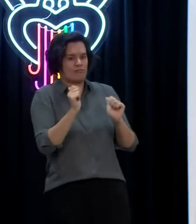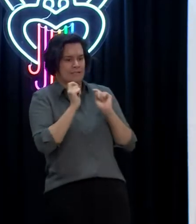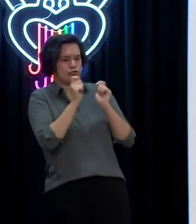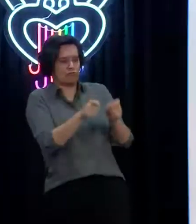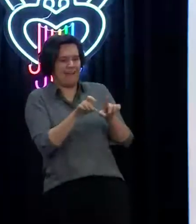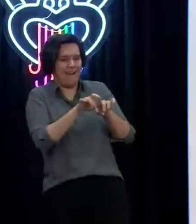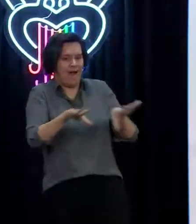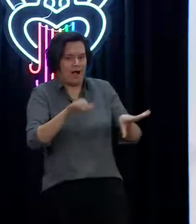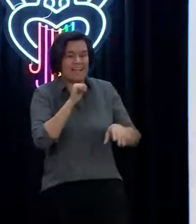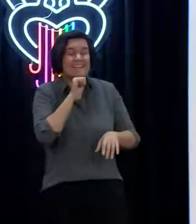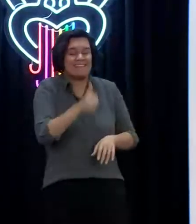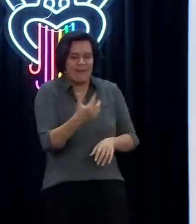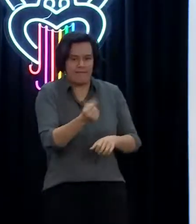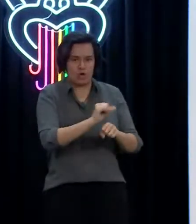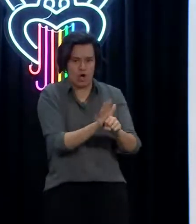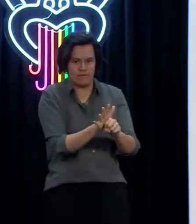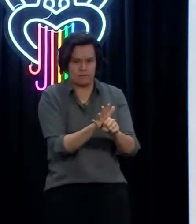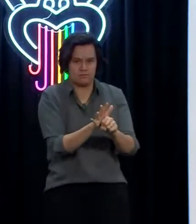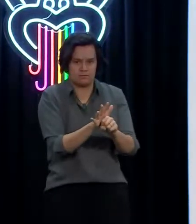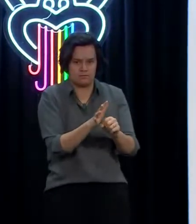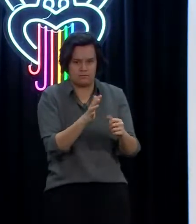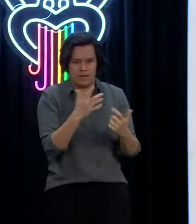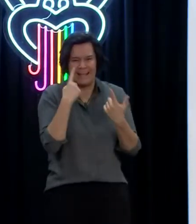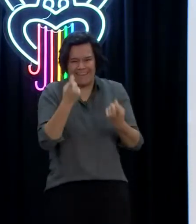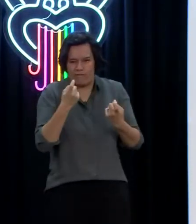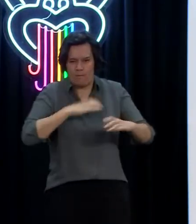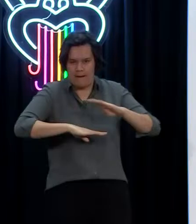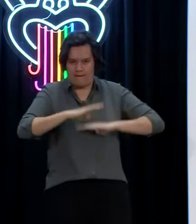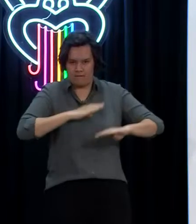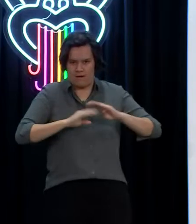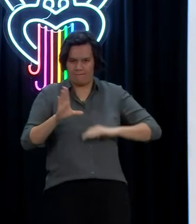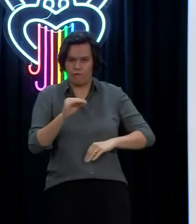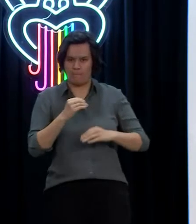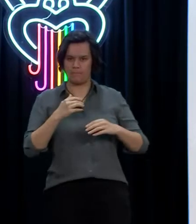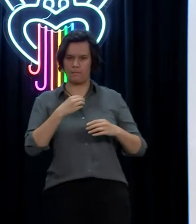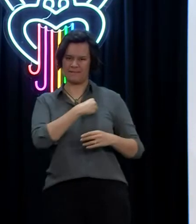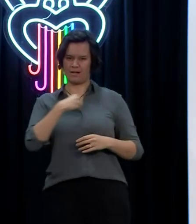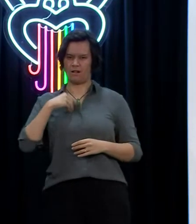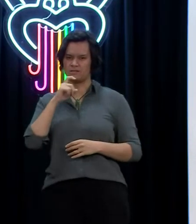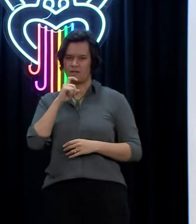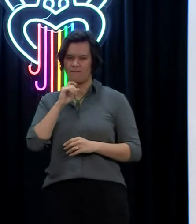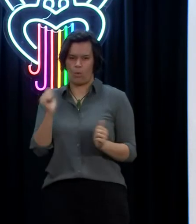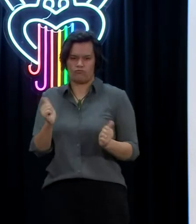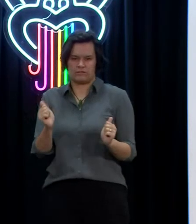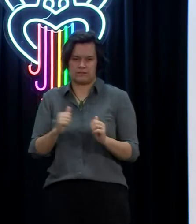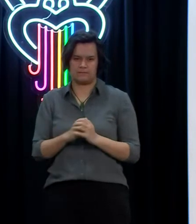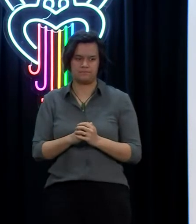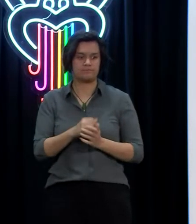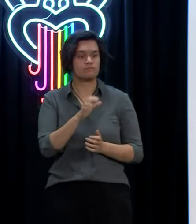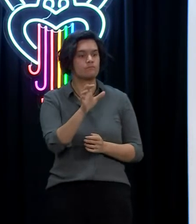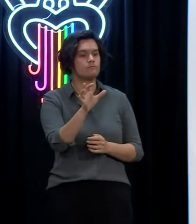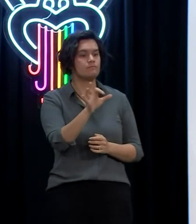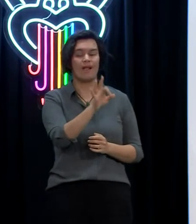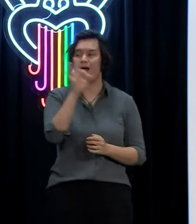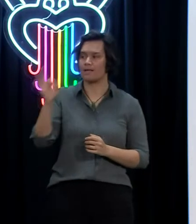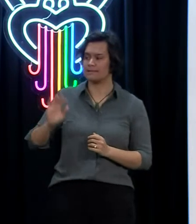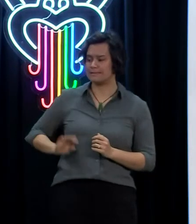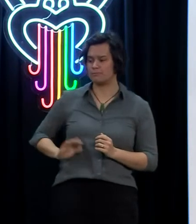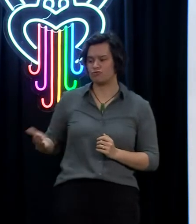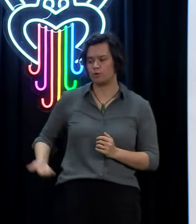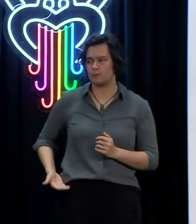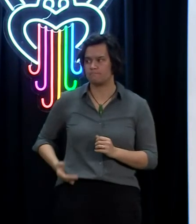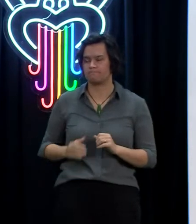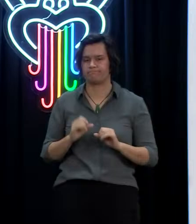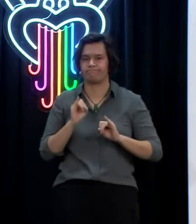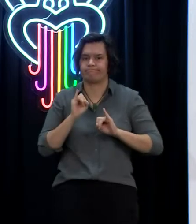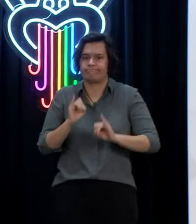in. Yes. Thank you. Deputy Prime Minister, do you have a message for the community of Timaru who have been